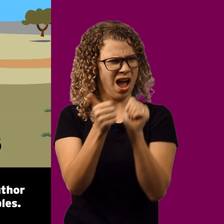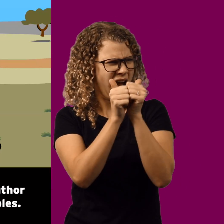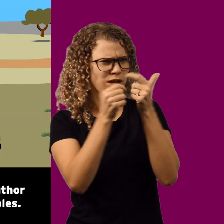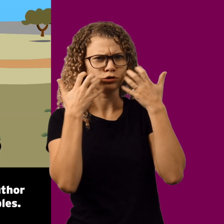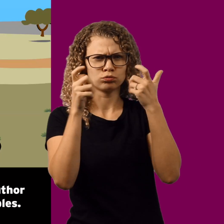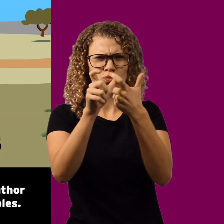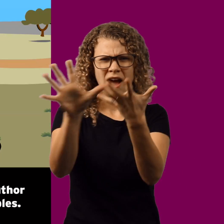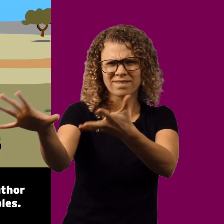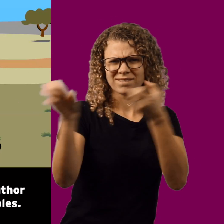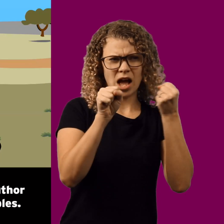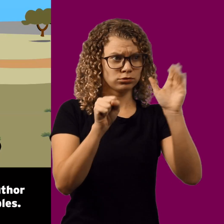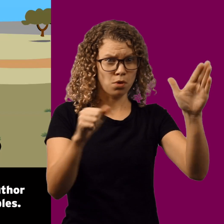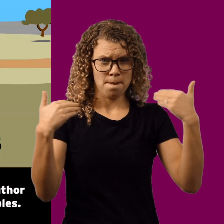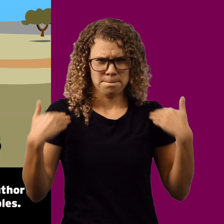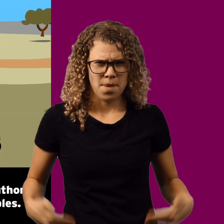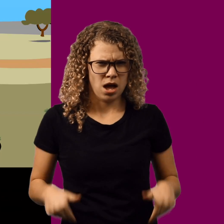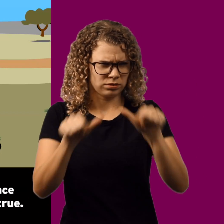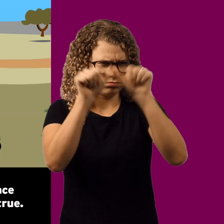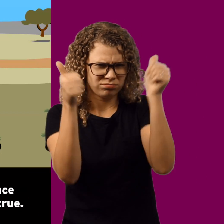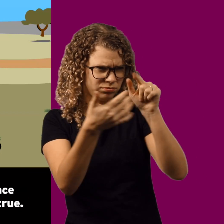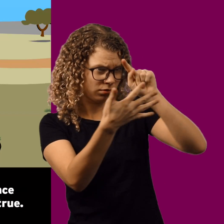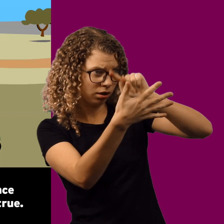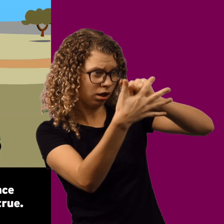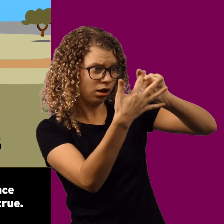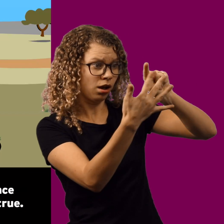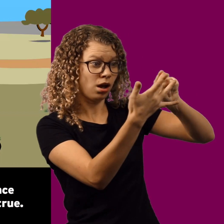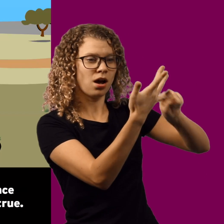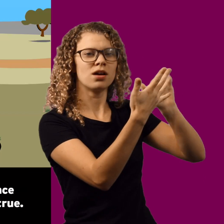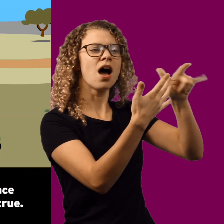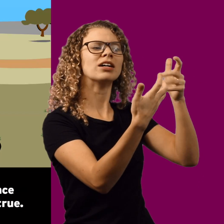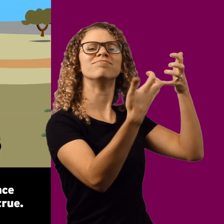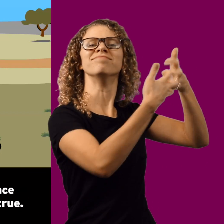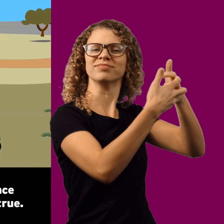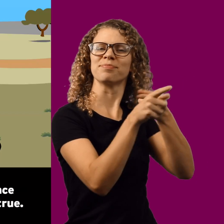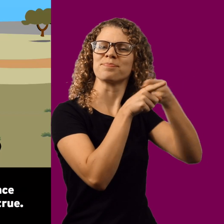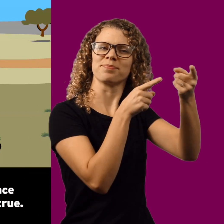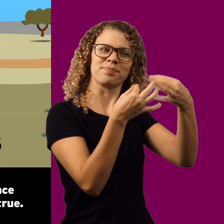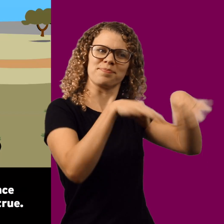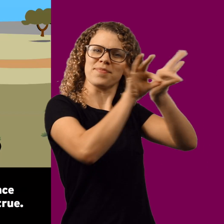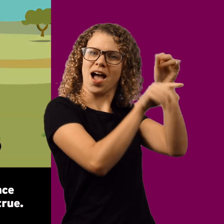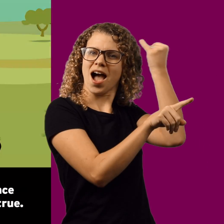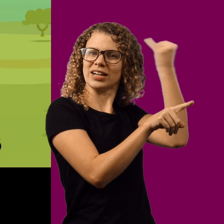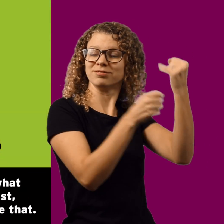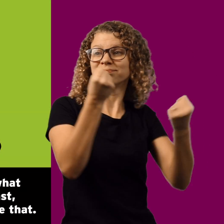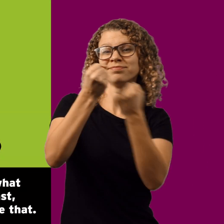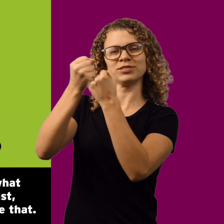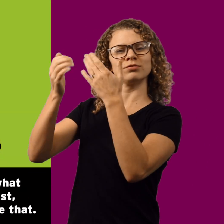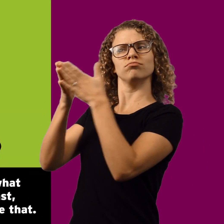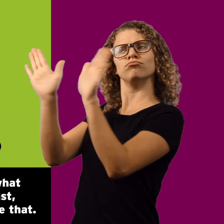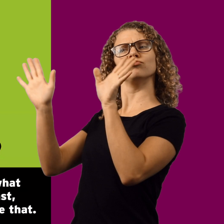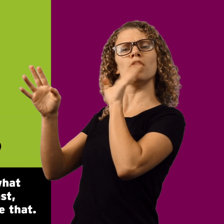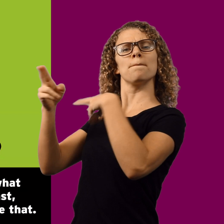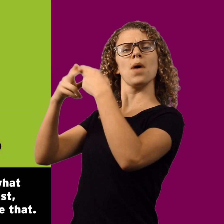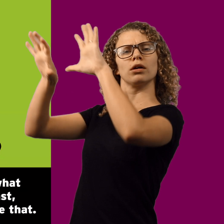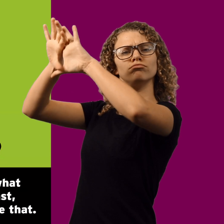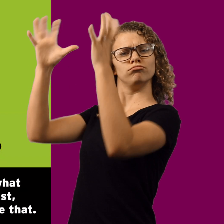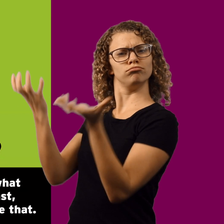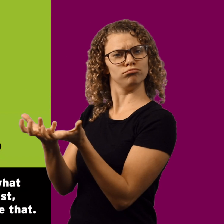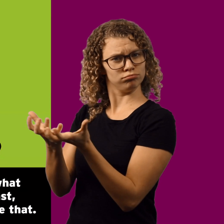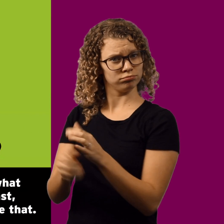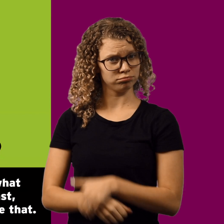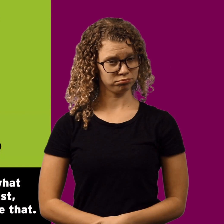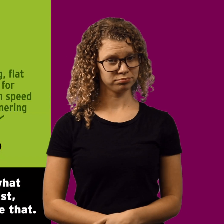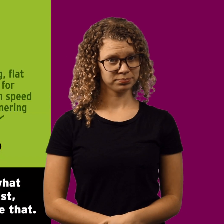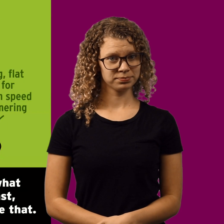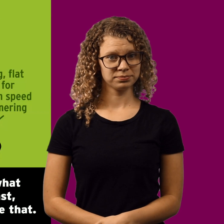what the author is trying to say with examples. They're sort of like evidence as to why the main idea is true. The details would explain what makes a cheetah